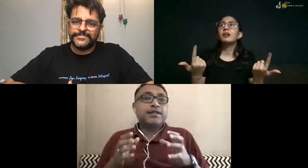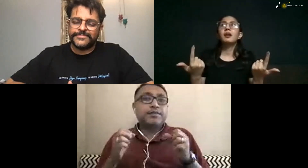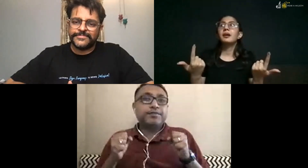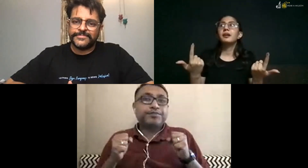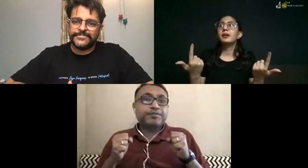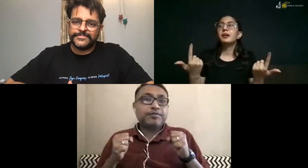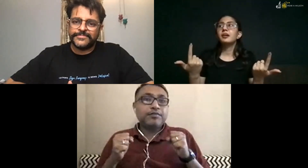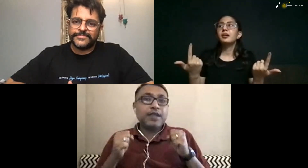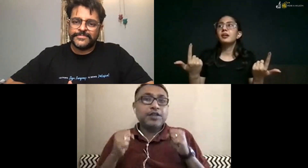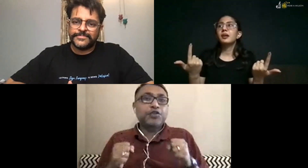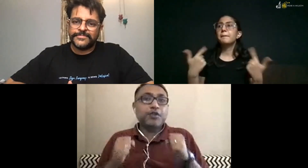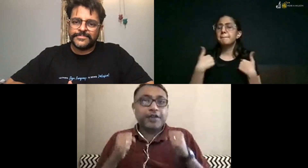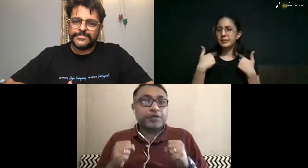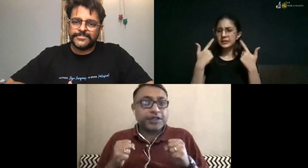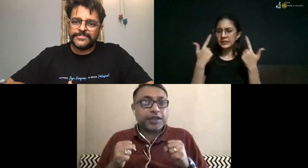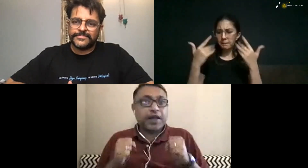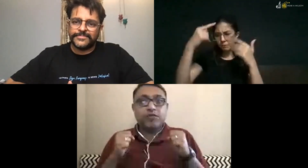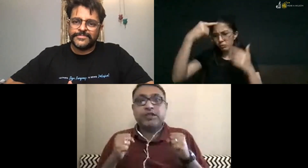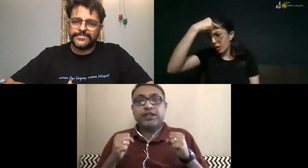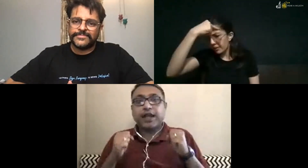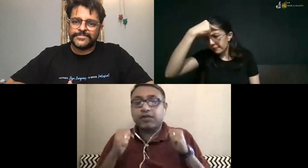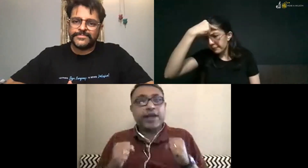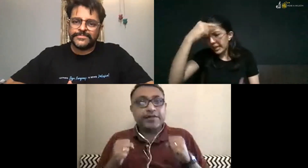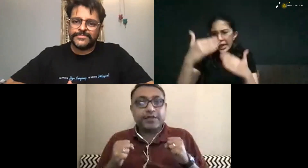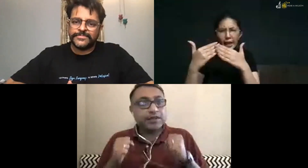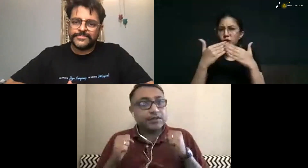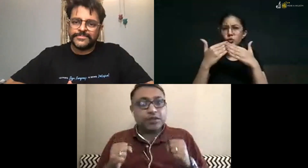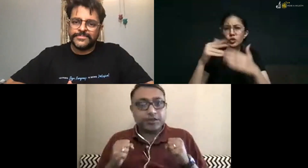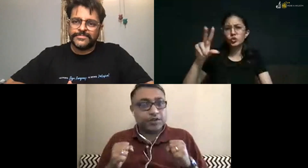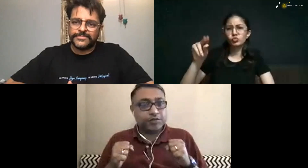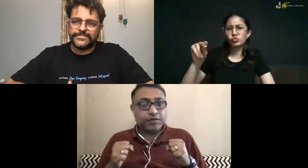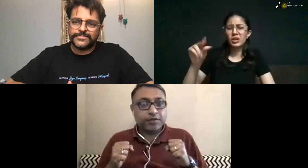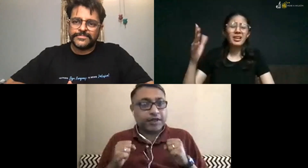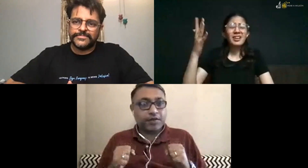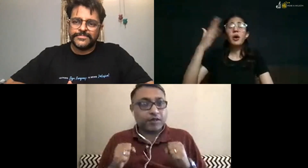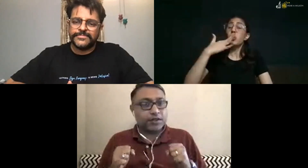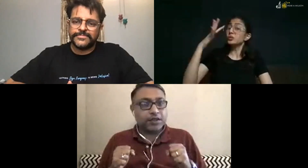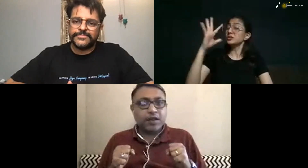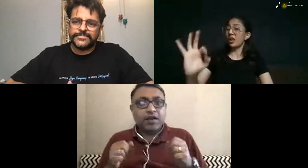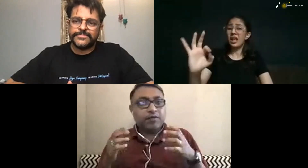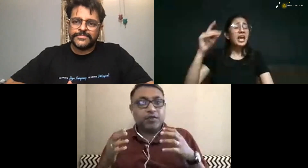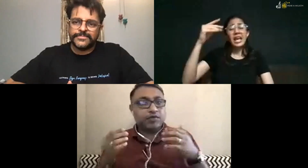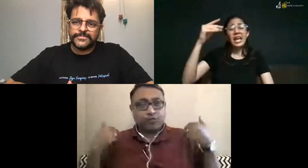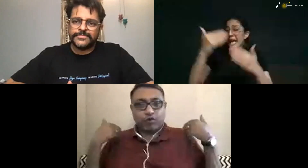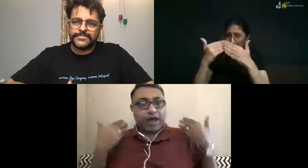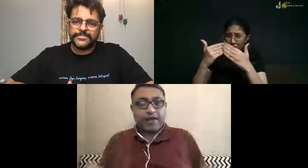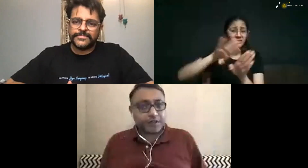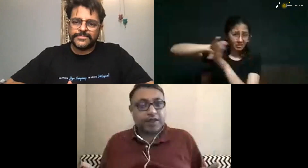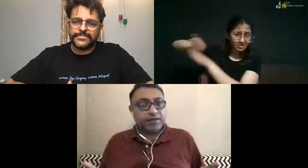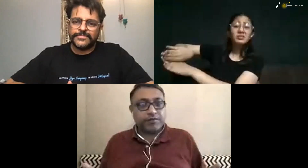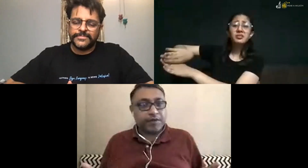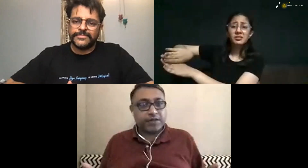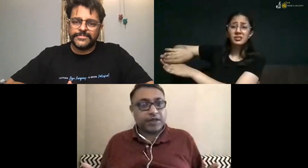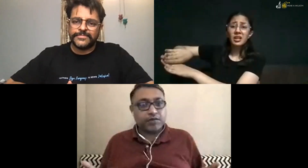as a issue of education. I don't care if it's an education issue, right? Honestly, because what I have